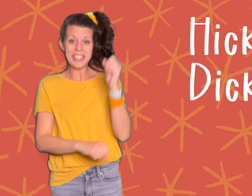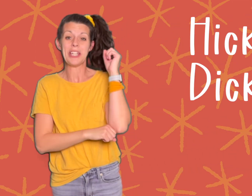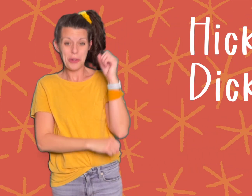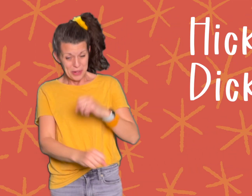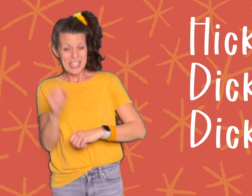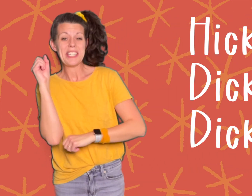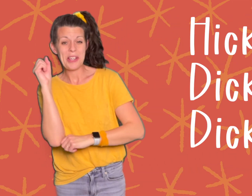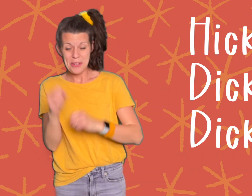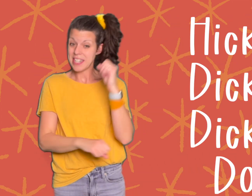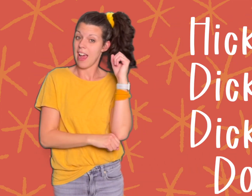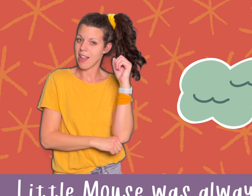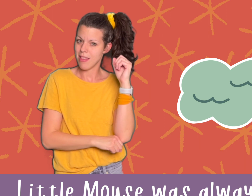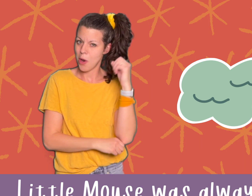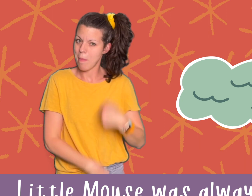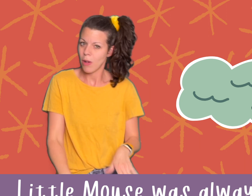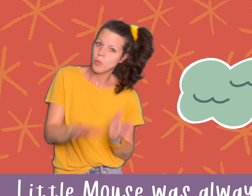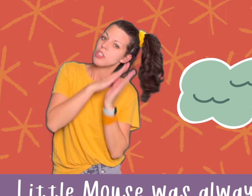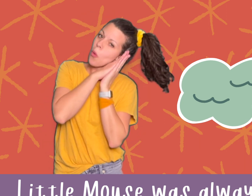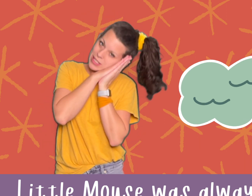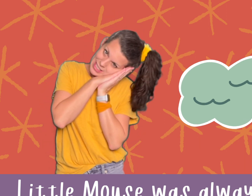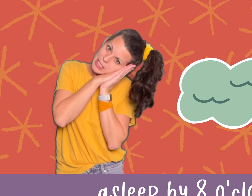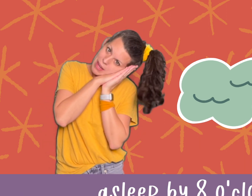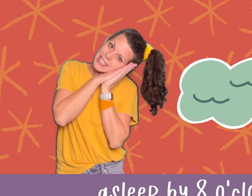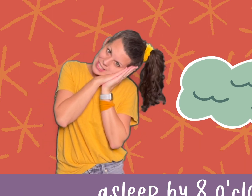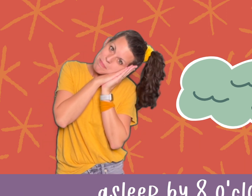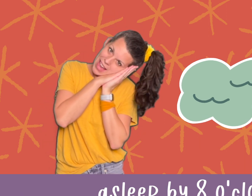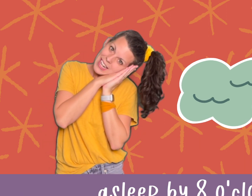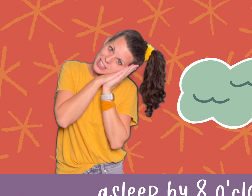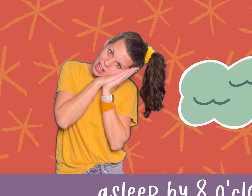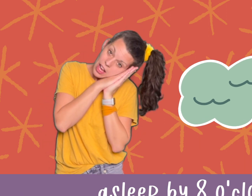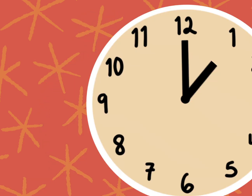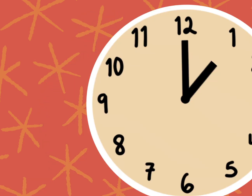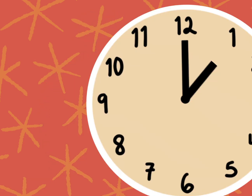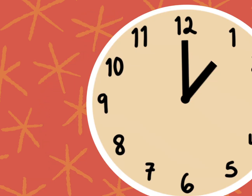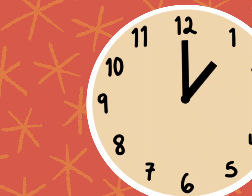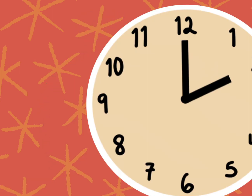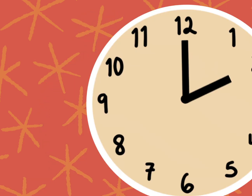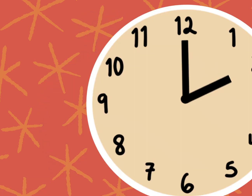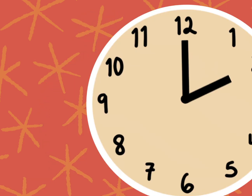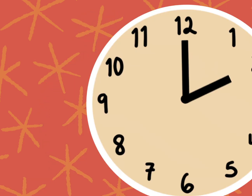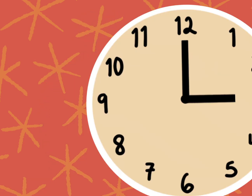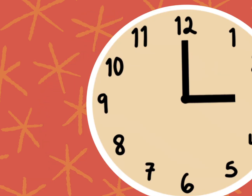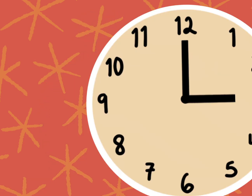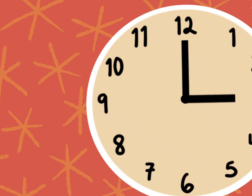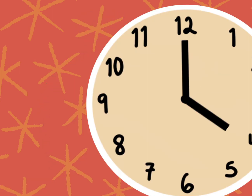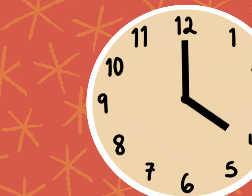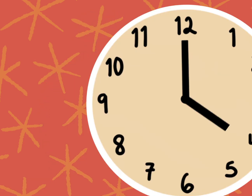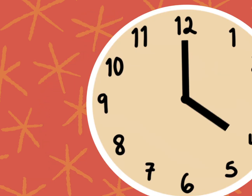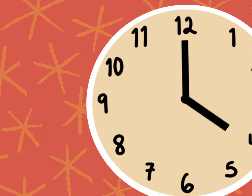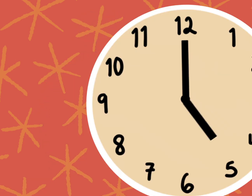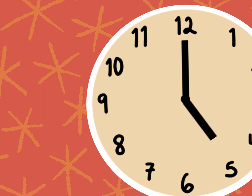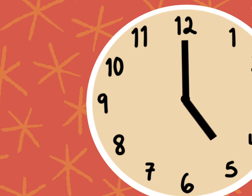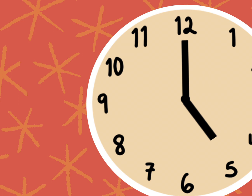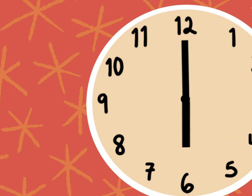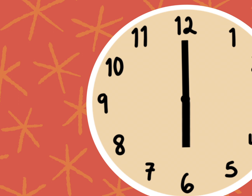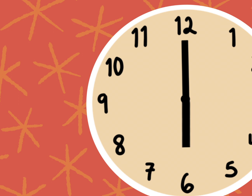dickory dickory dock. Little mouse was always in his bed asleep by eight o'clock. One, two, three, four, five, six,